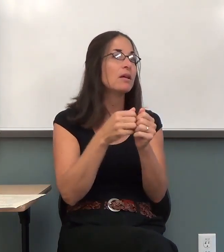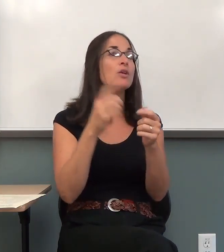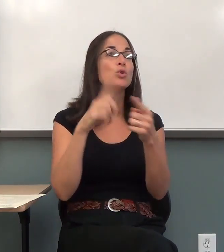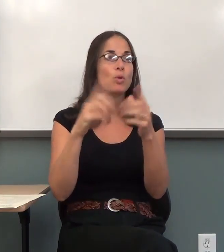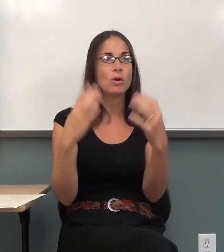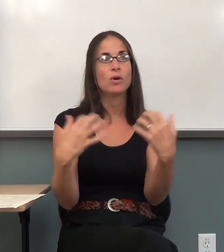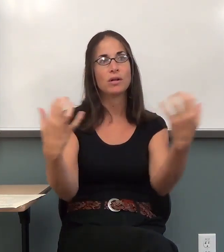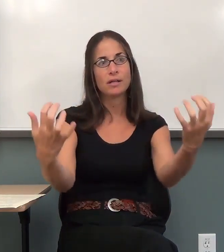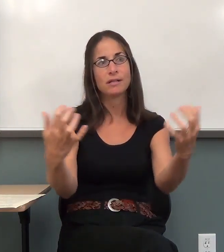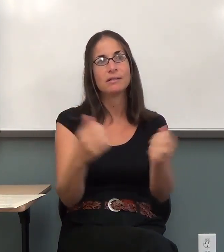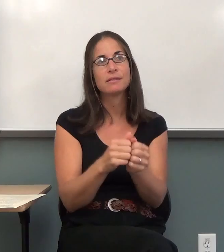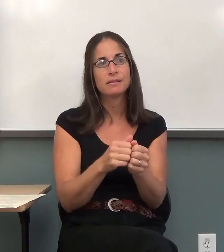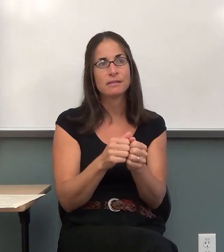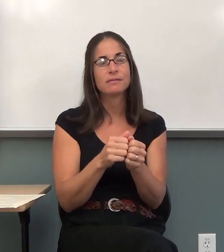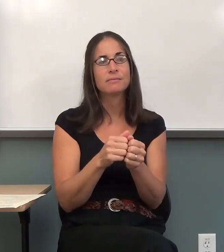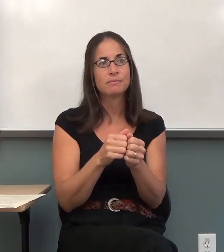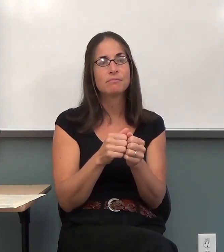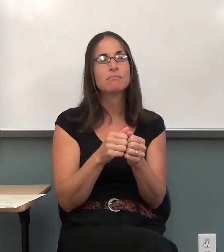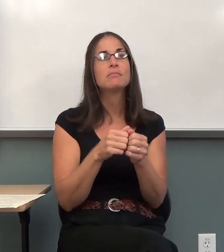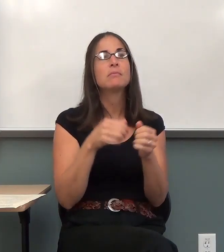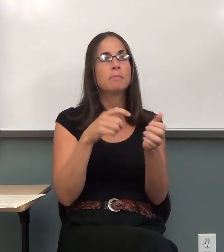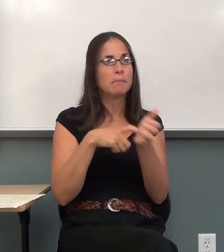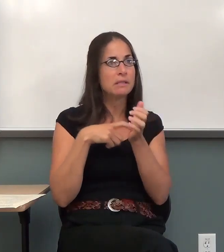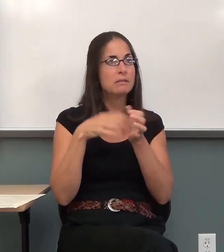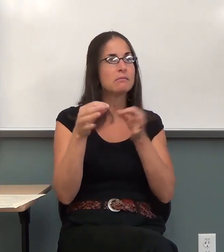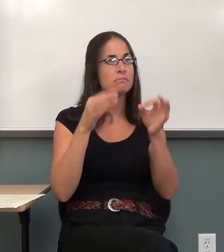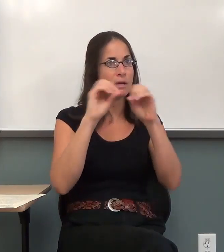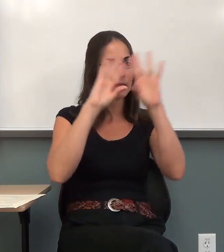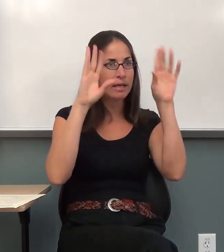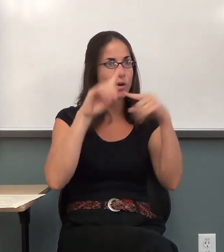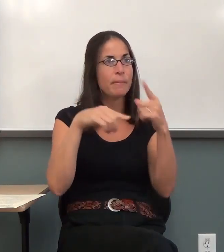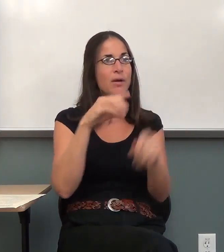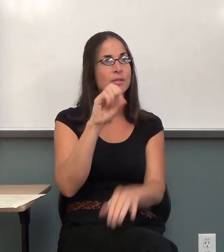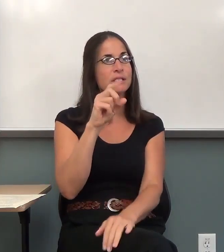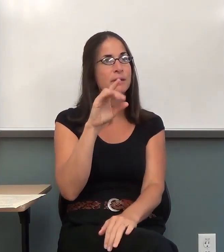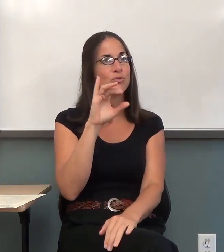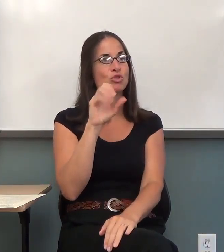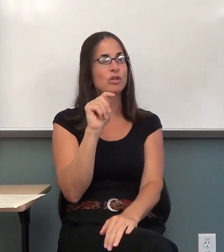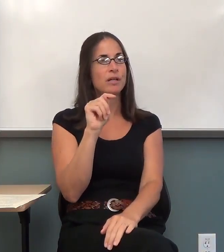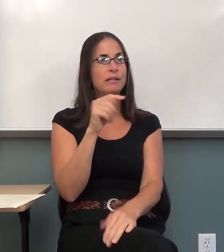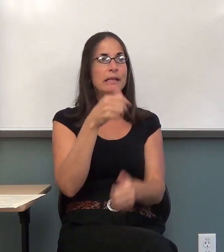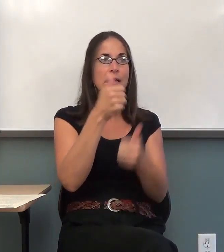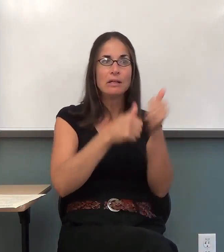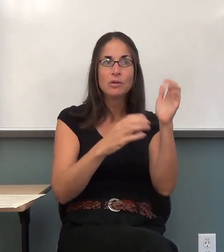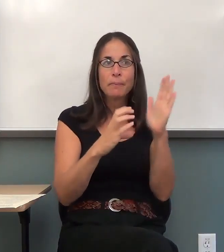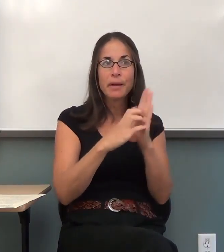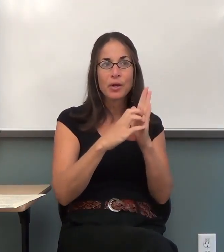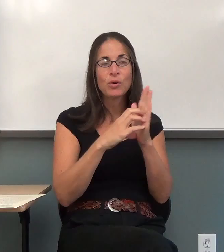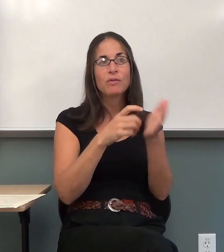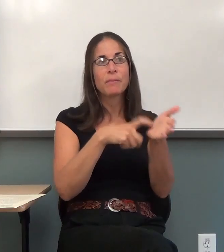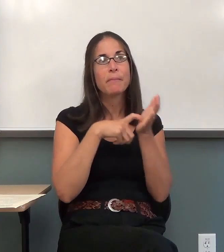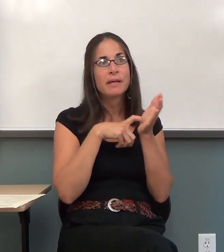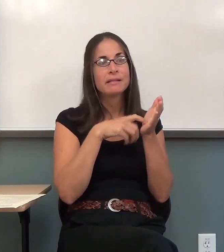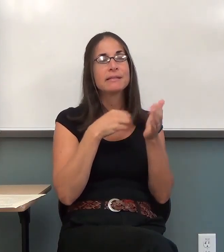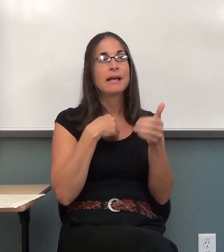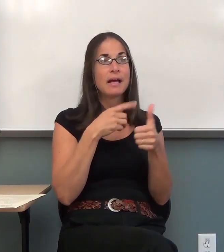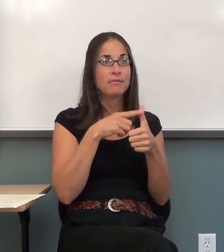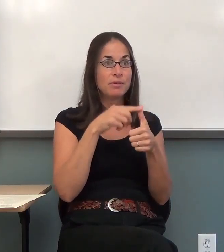audience about our subject. So each paragraph that we write has to have a subject